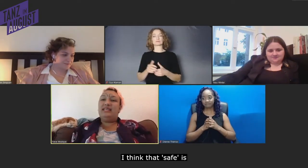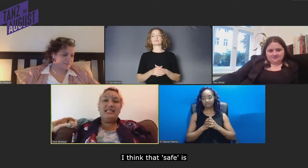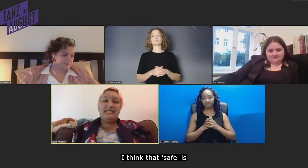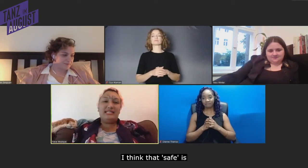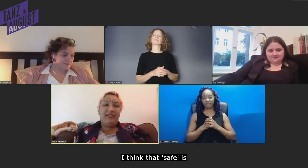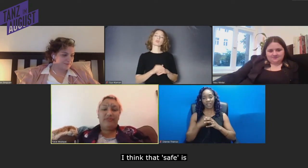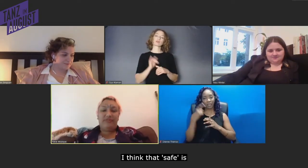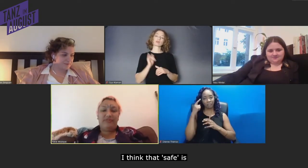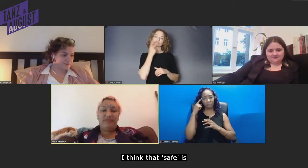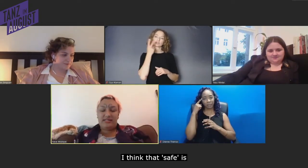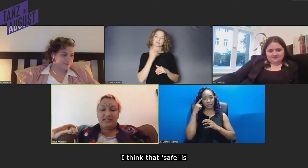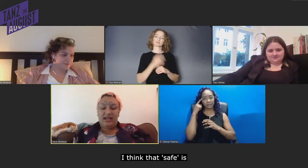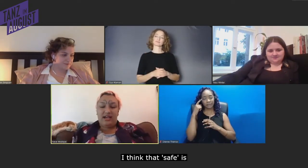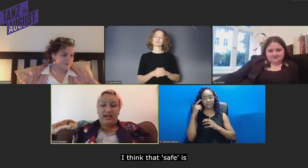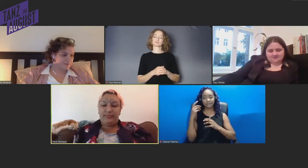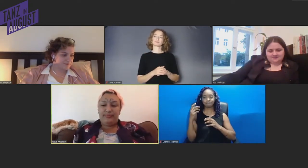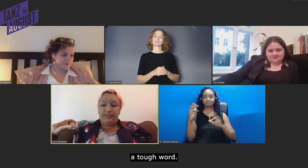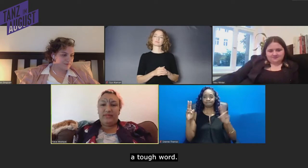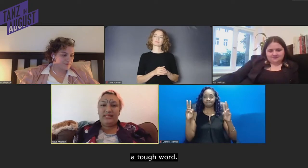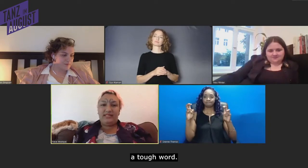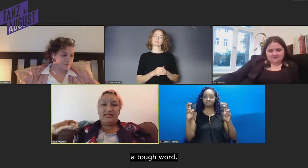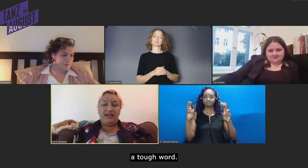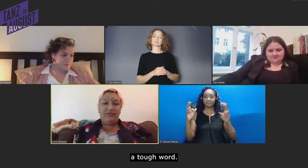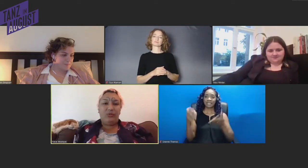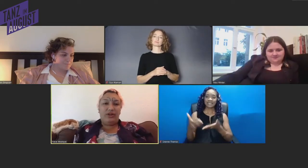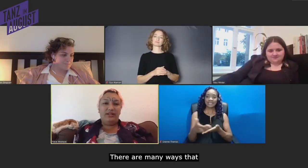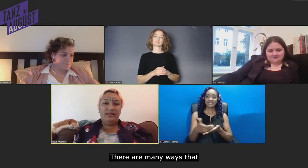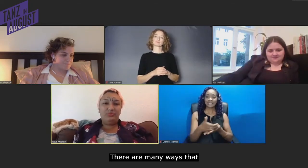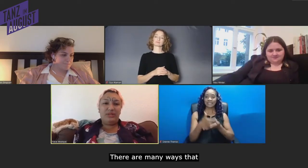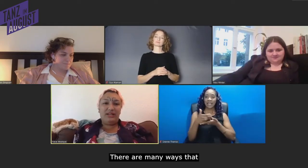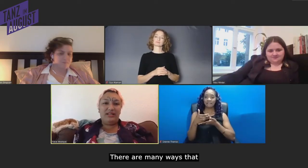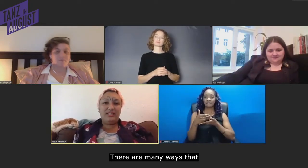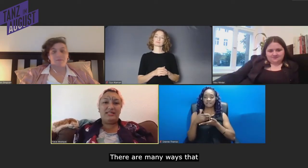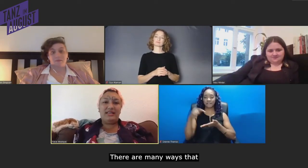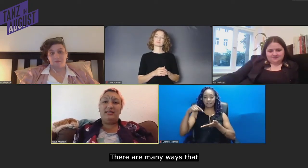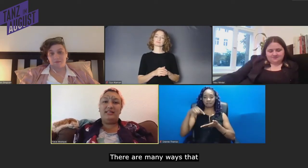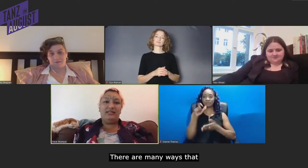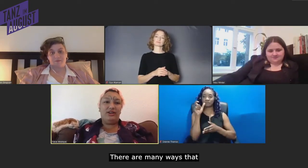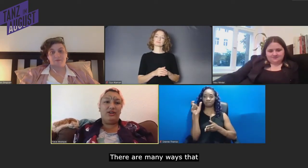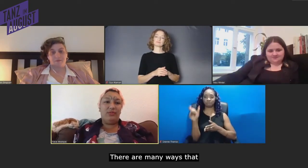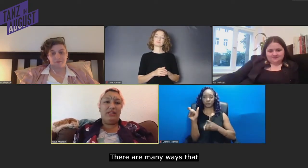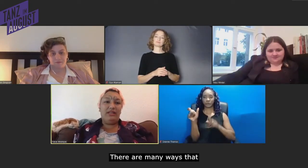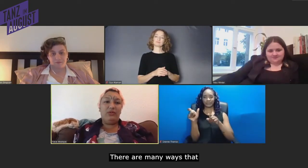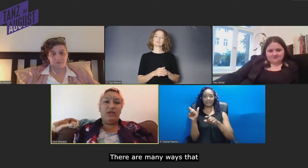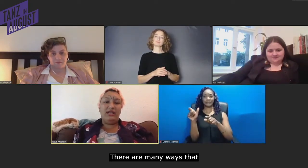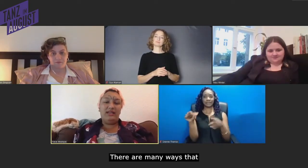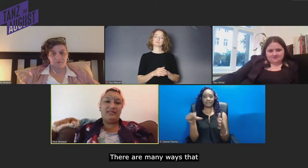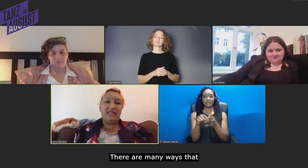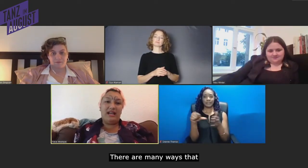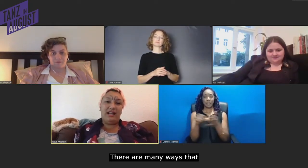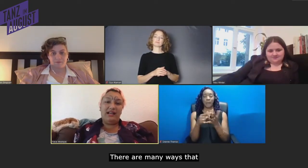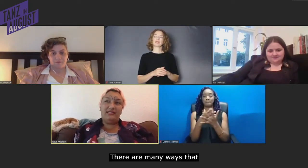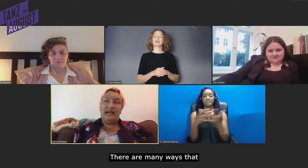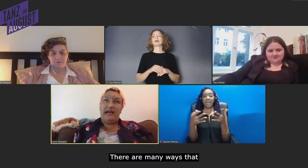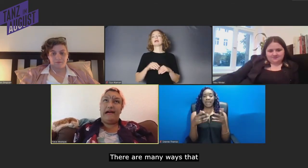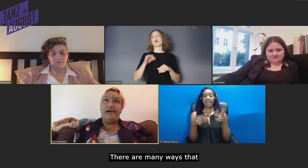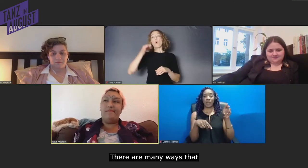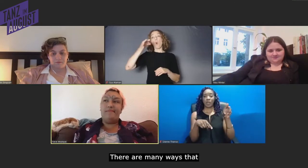think that safe is a tough word, because I think that there are many ways that